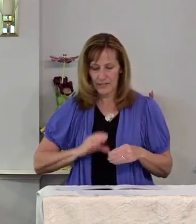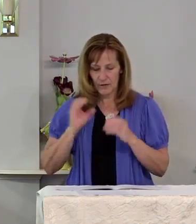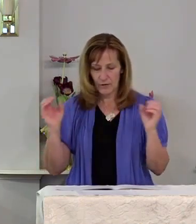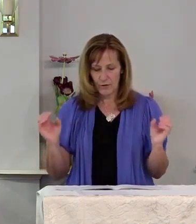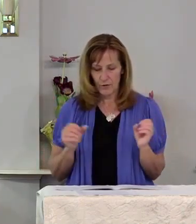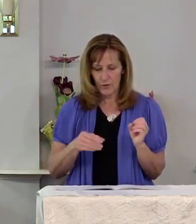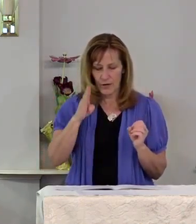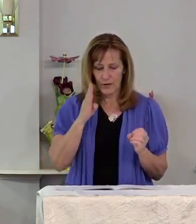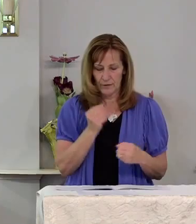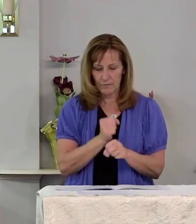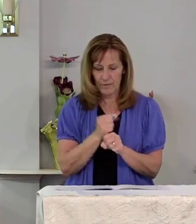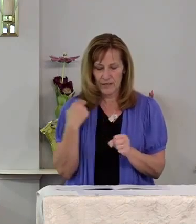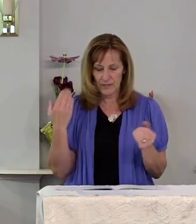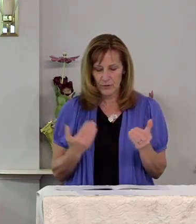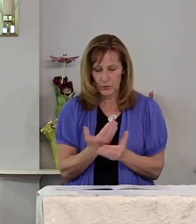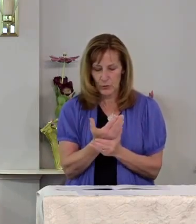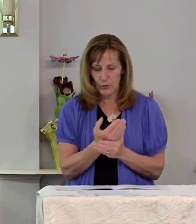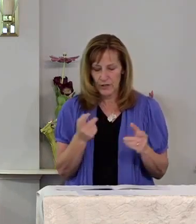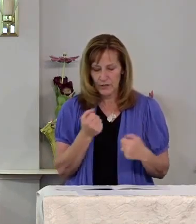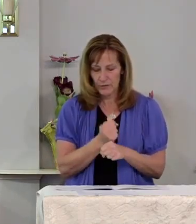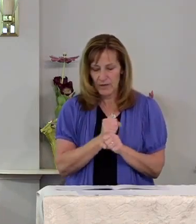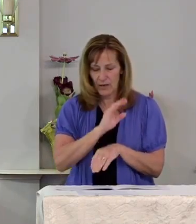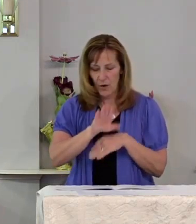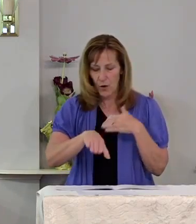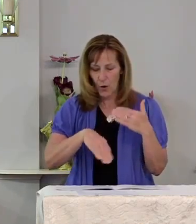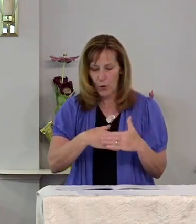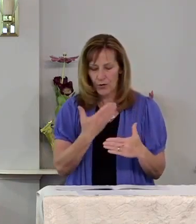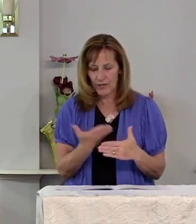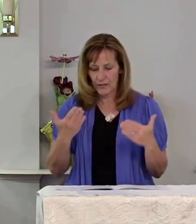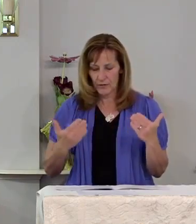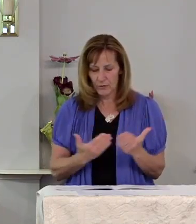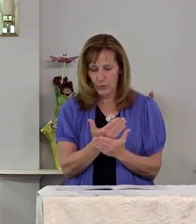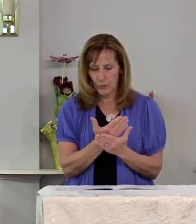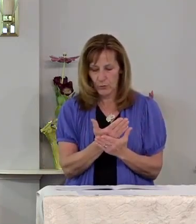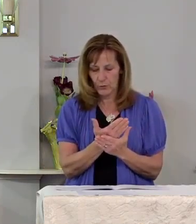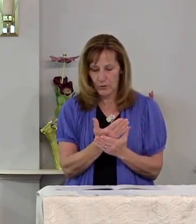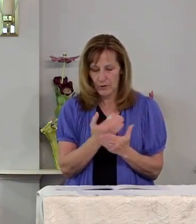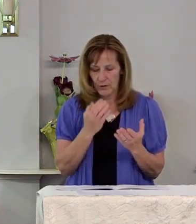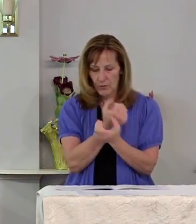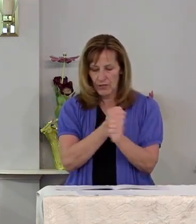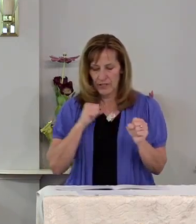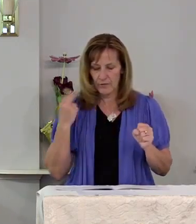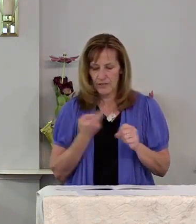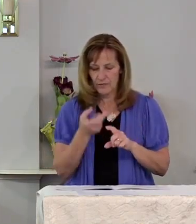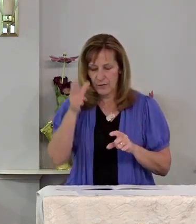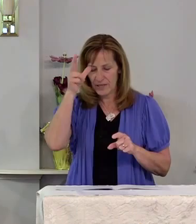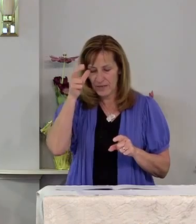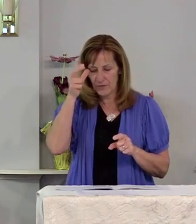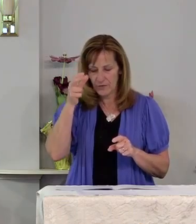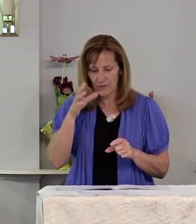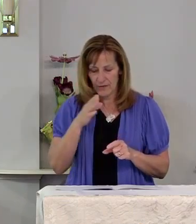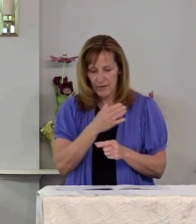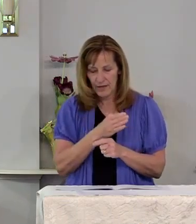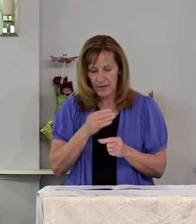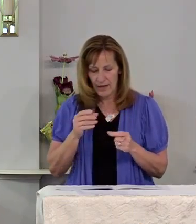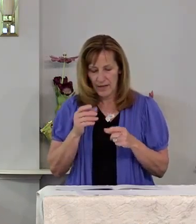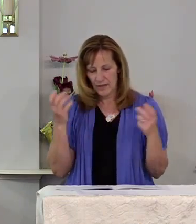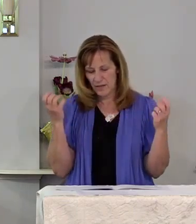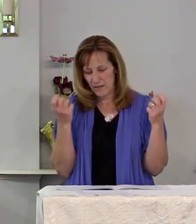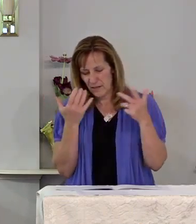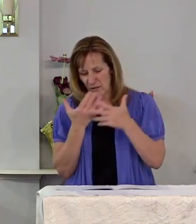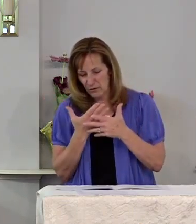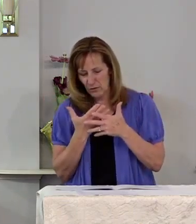O God. Make us new as you make all things new. Rescue us from evil and